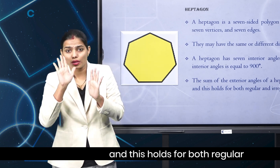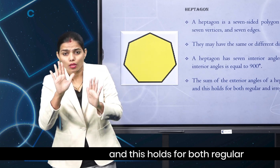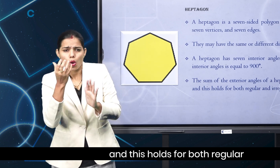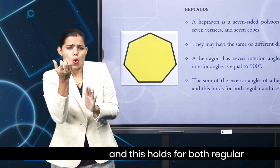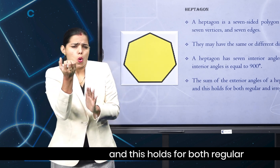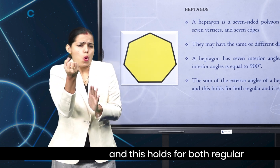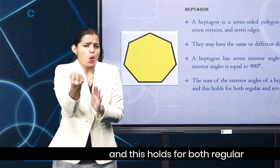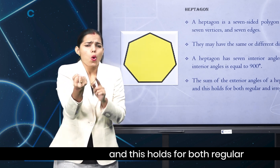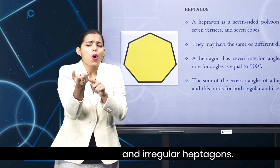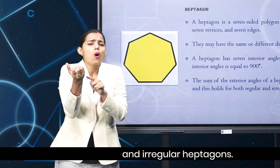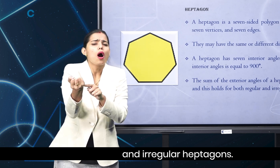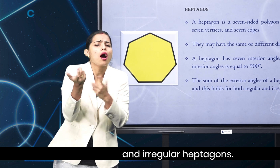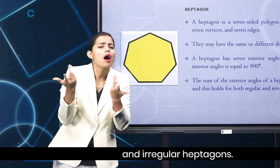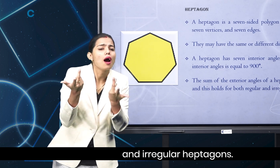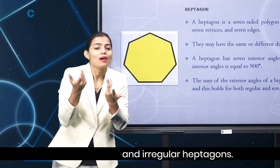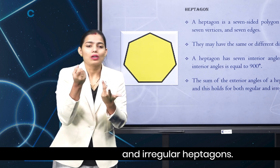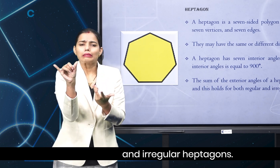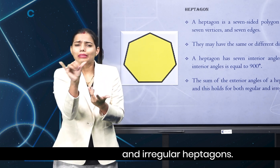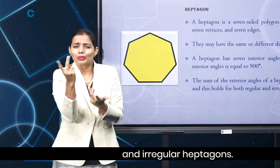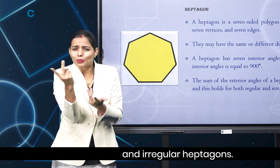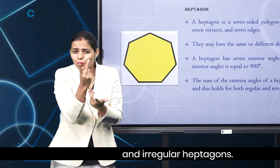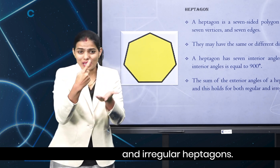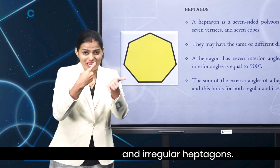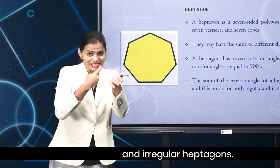both regular and irregular heptagons.